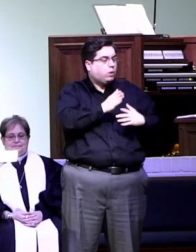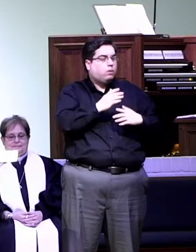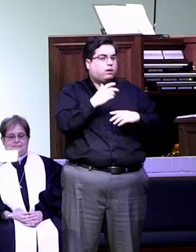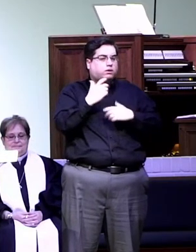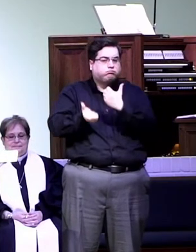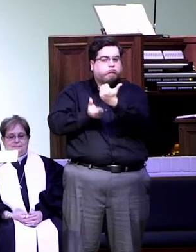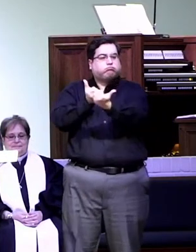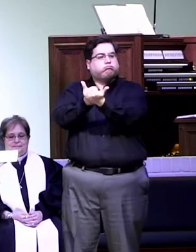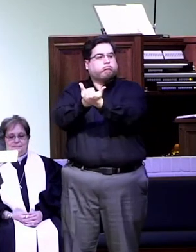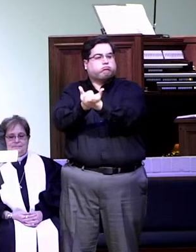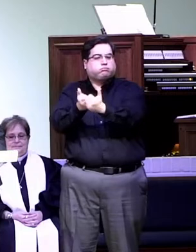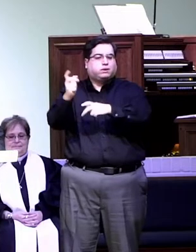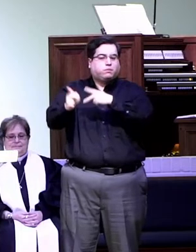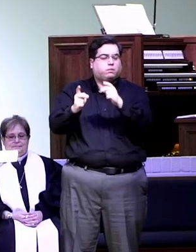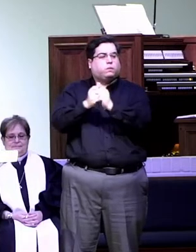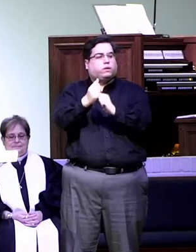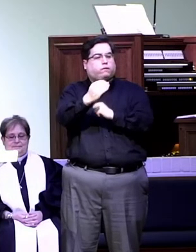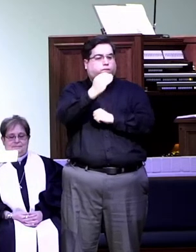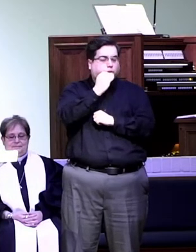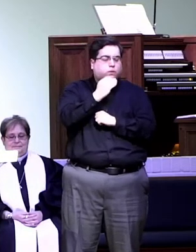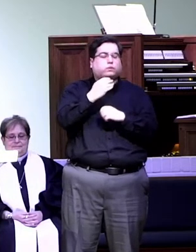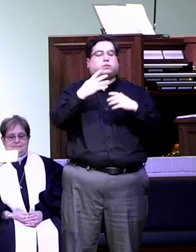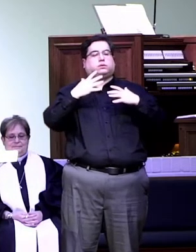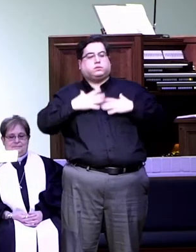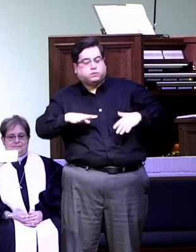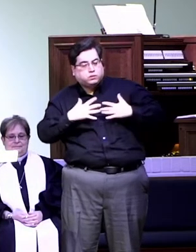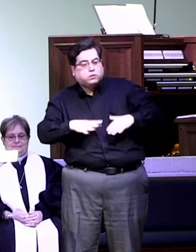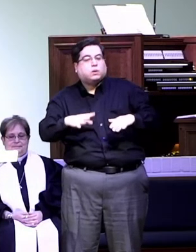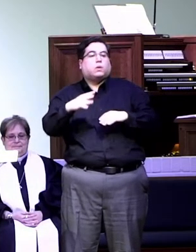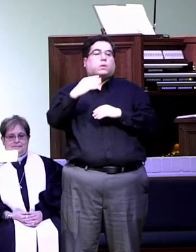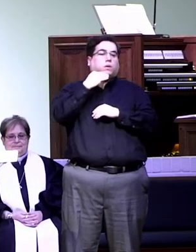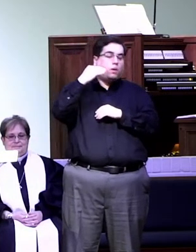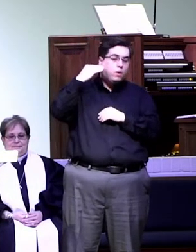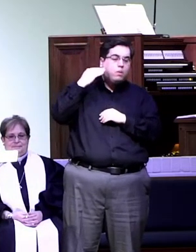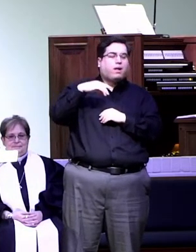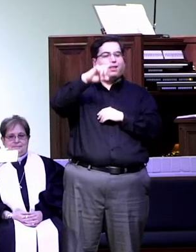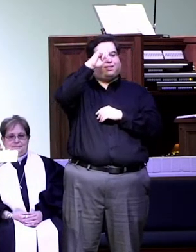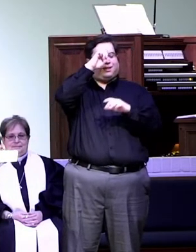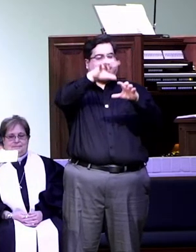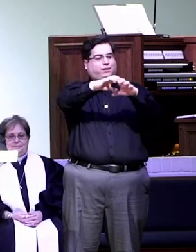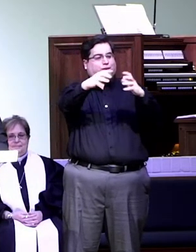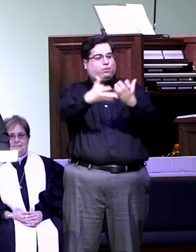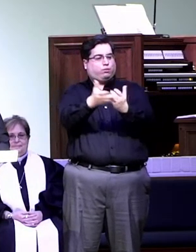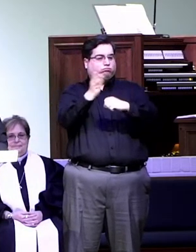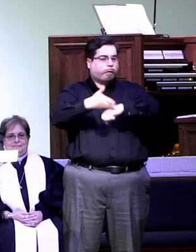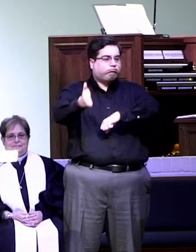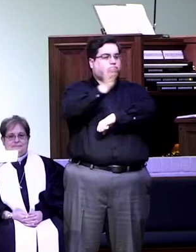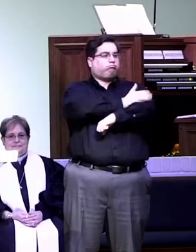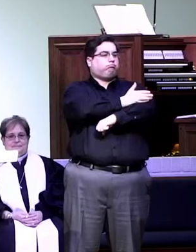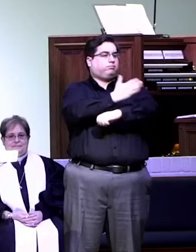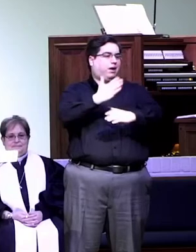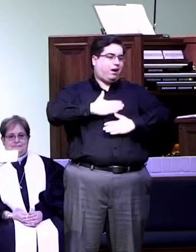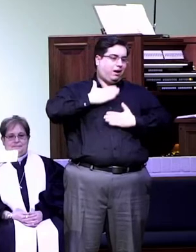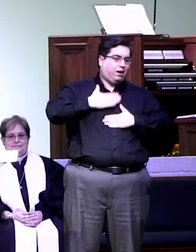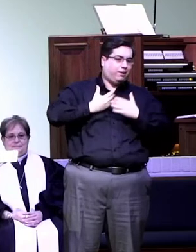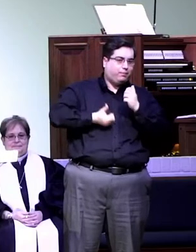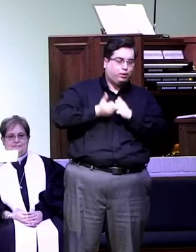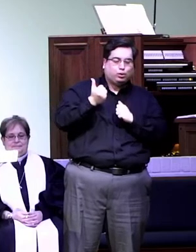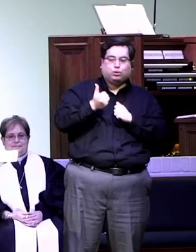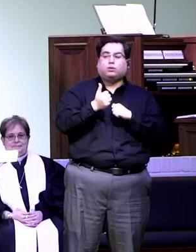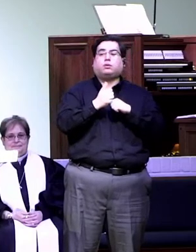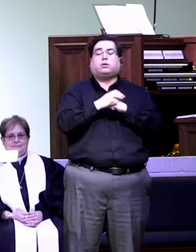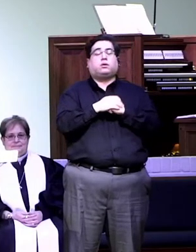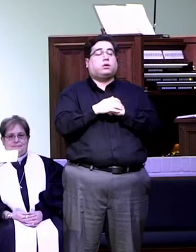with food, shelter, and clothing, I think the world would be a happier place.